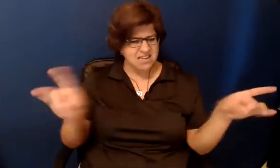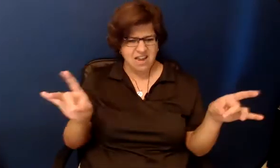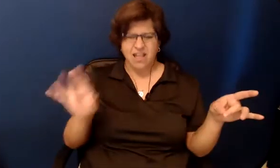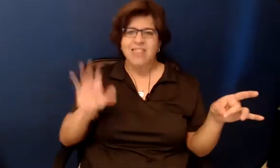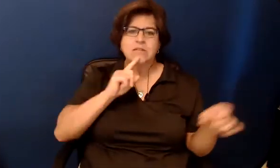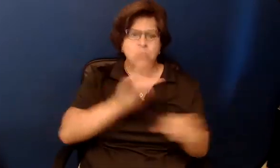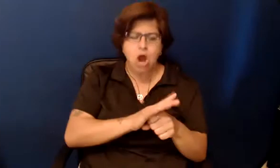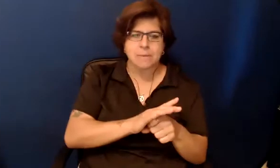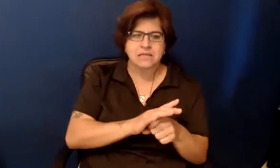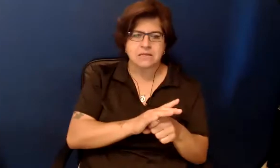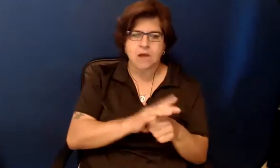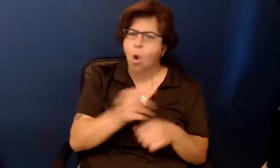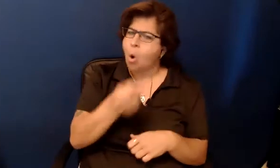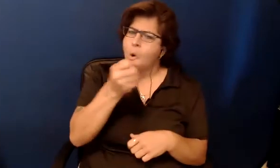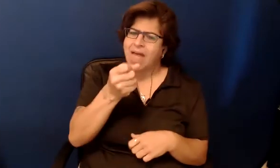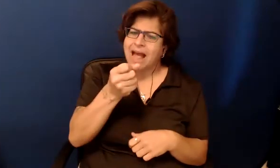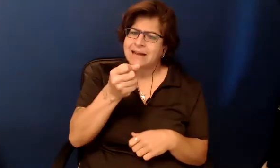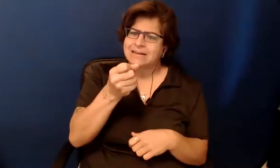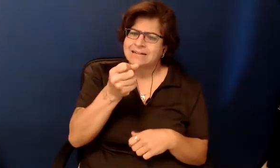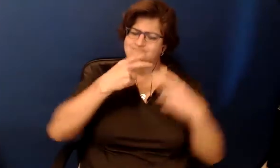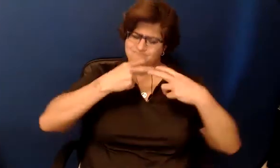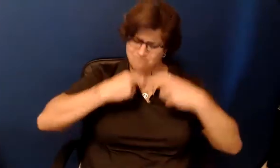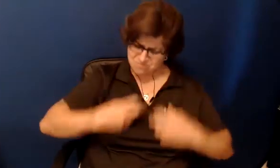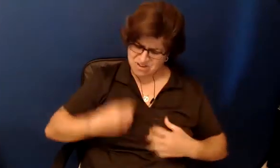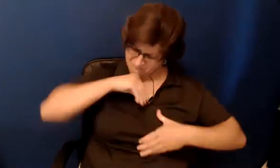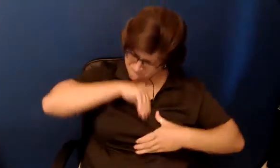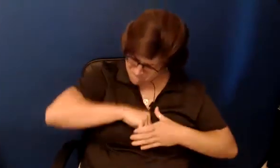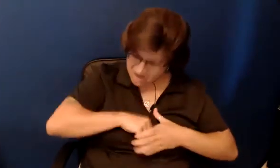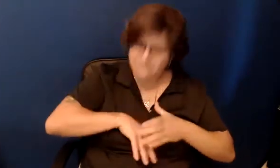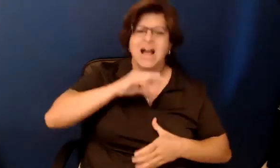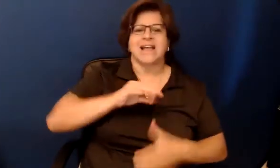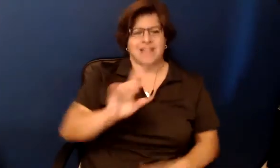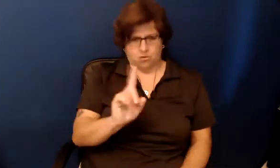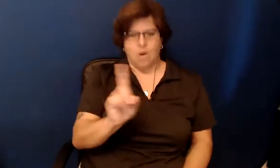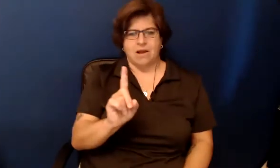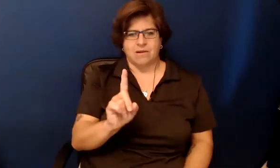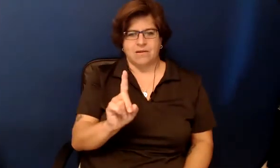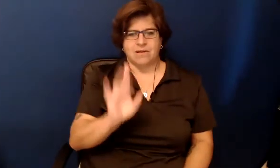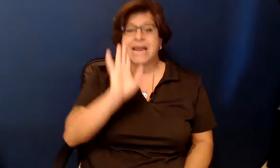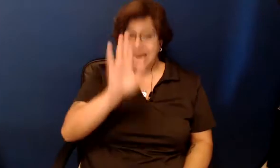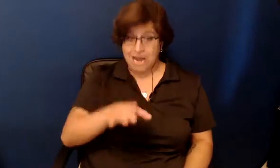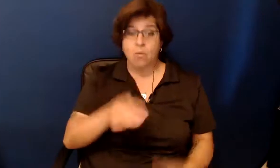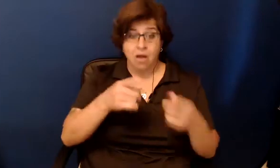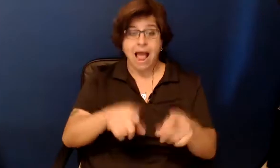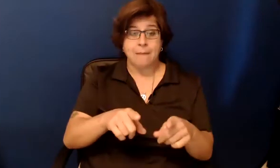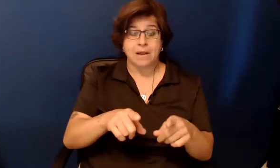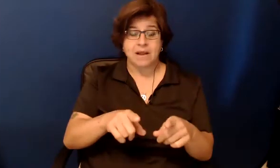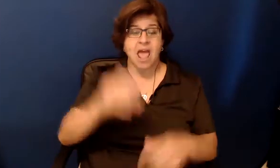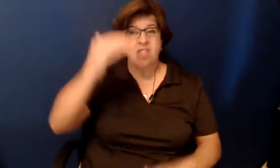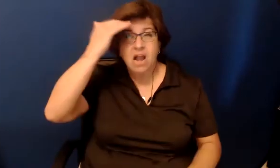What a statement. That is a promise. Hold on to that. It will come to you. The